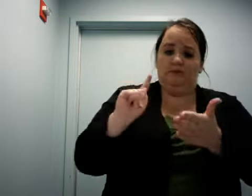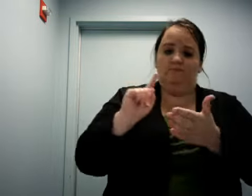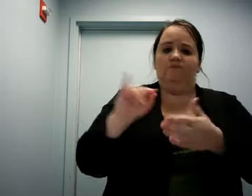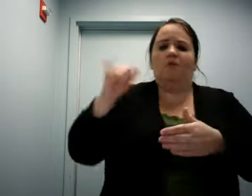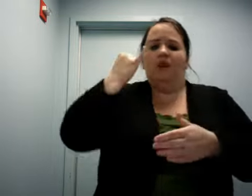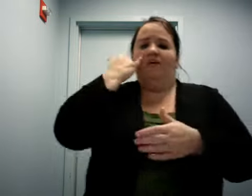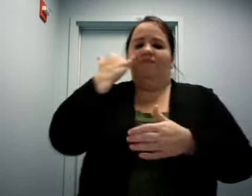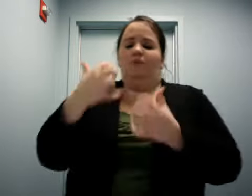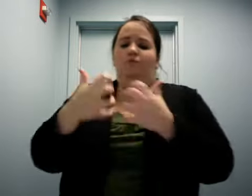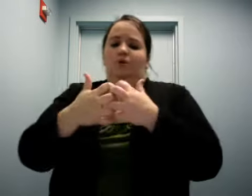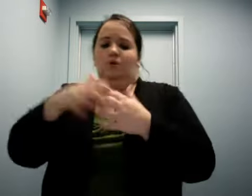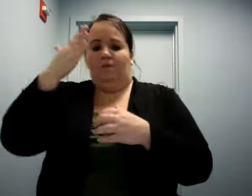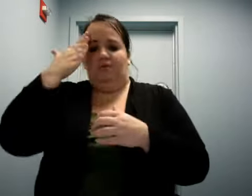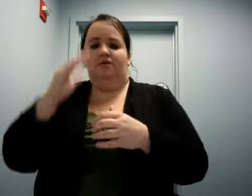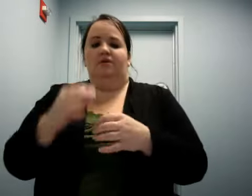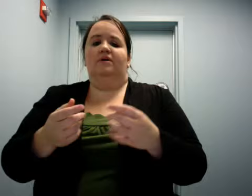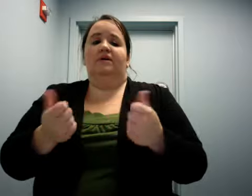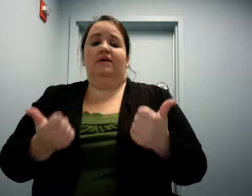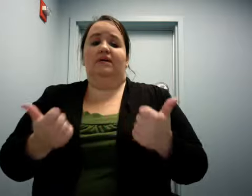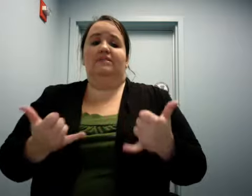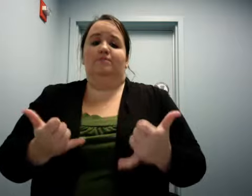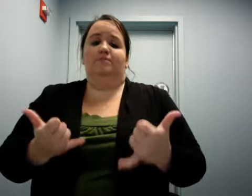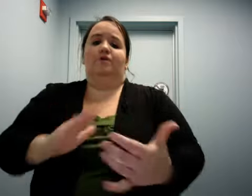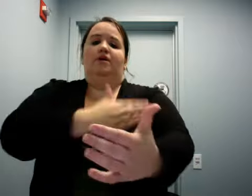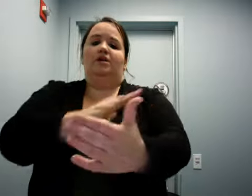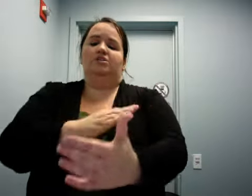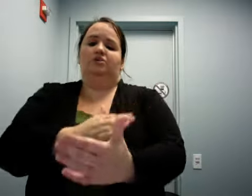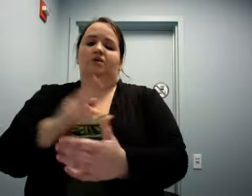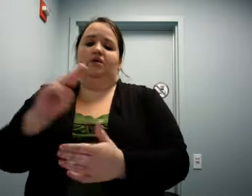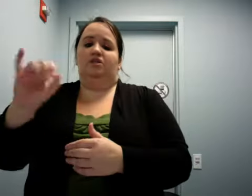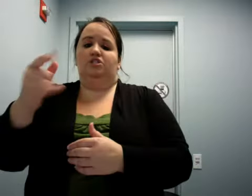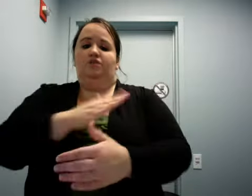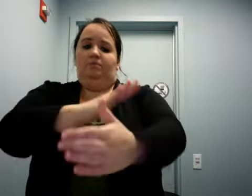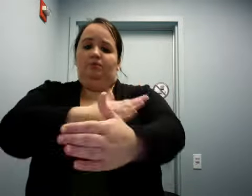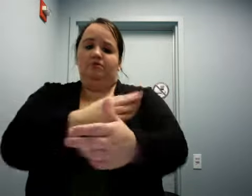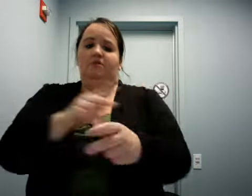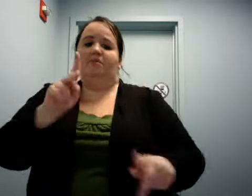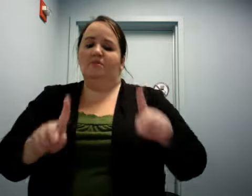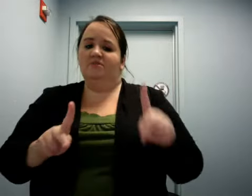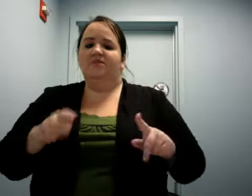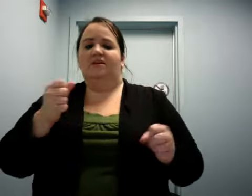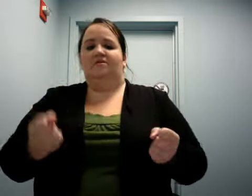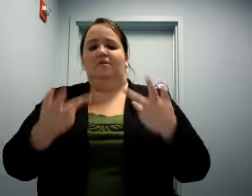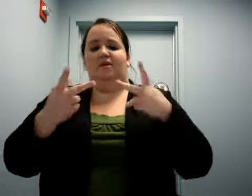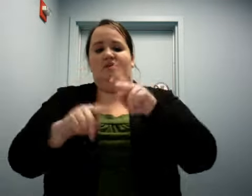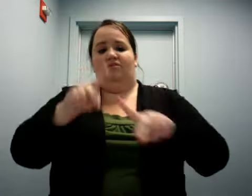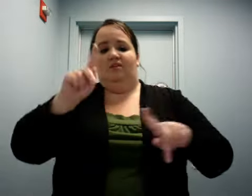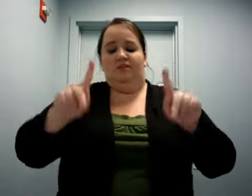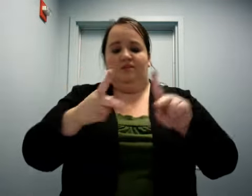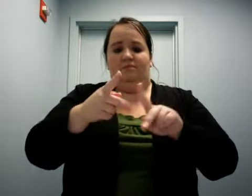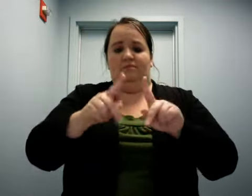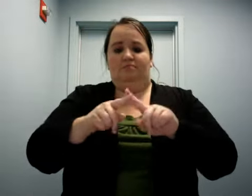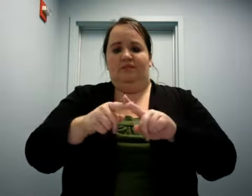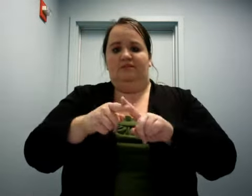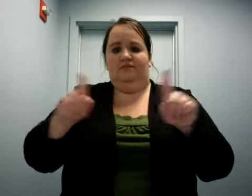Nigerian music, talented people singing in English and pidgin and Igbo and Yoruba and Ijo, mixing influences